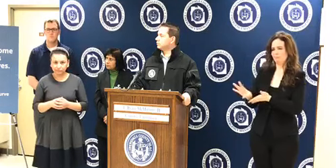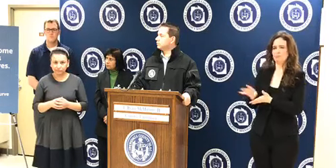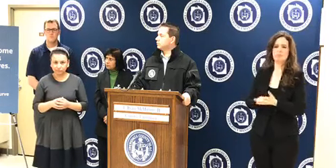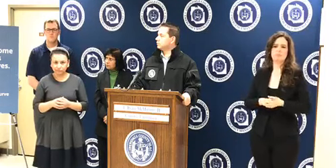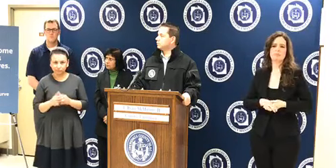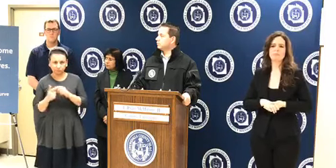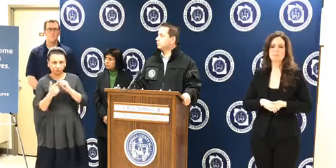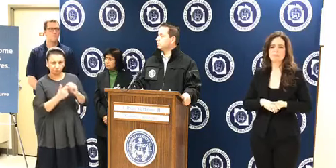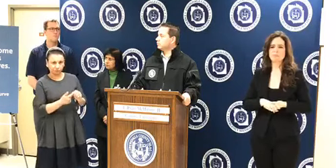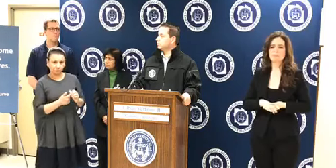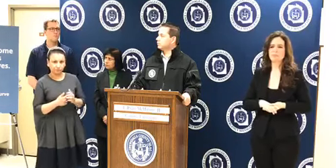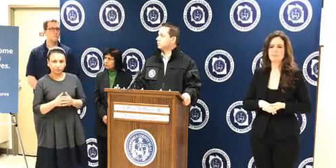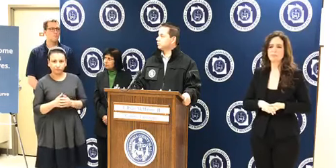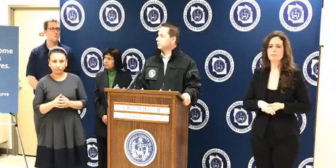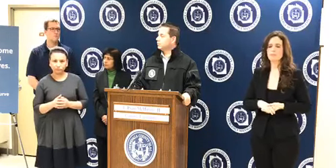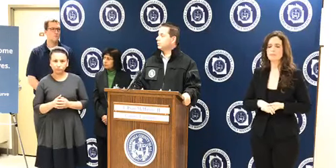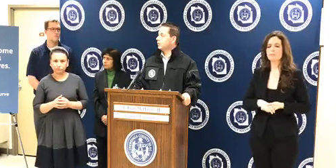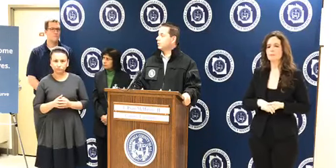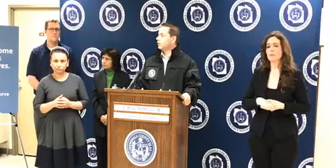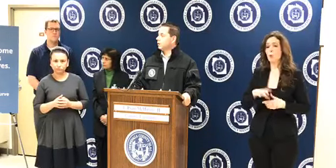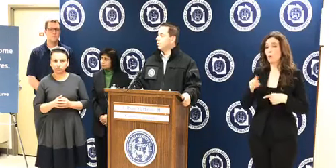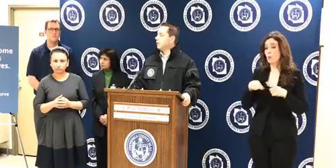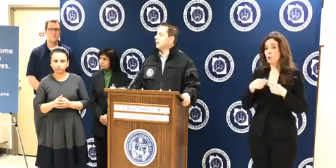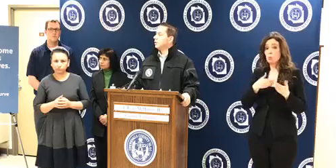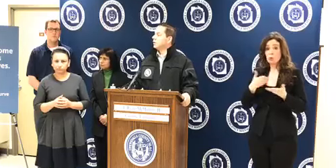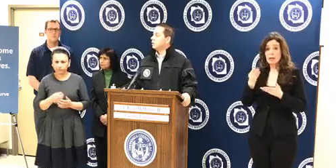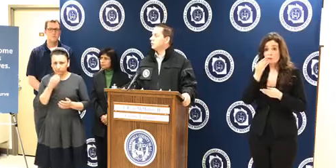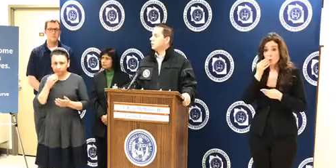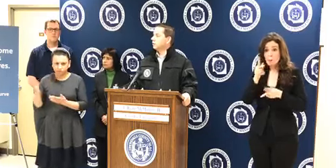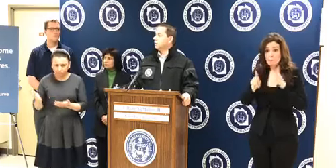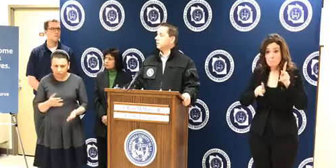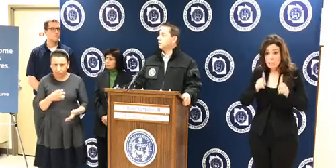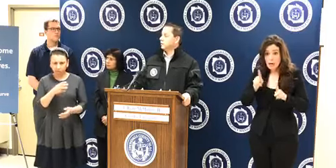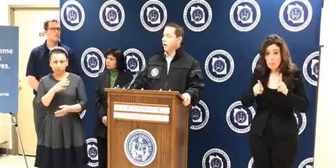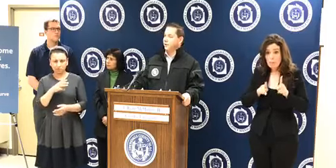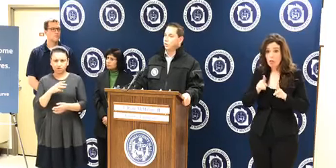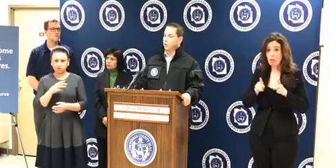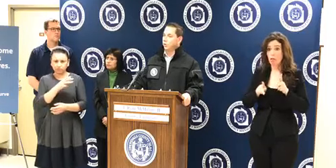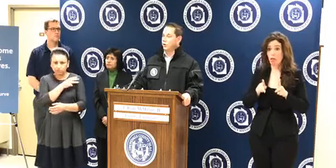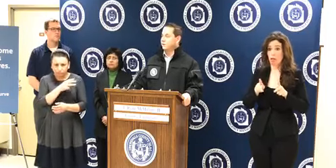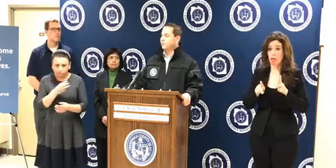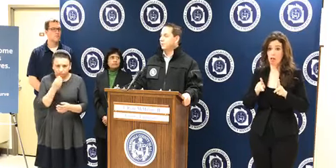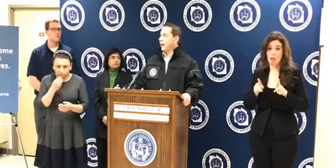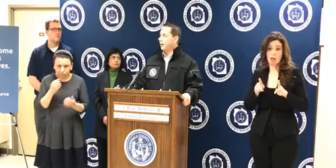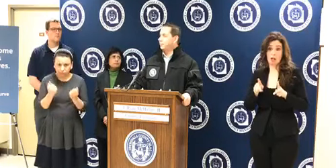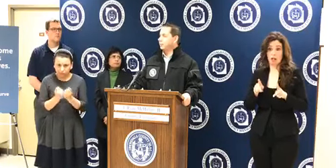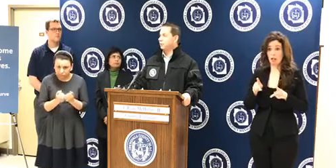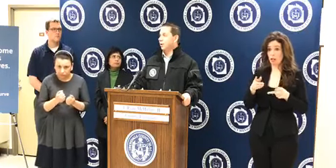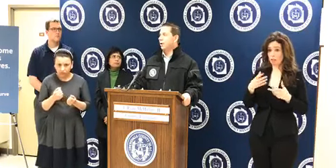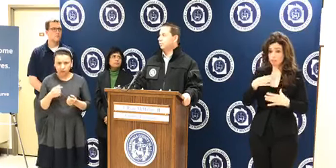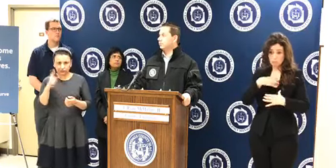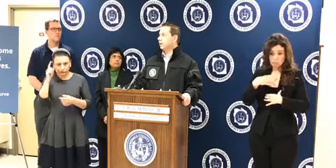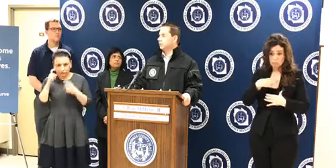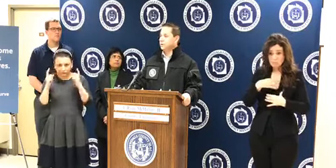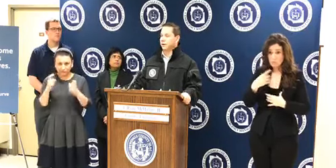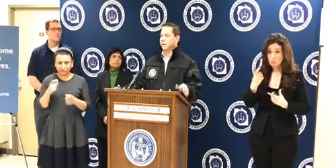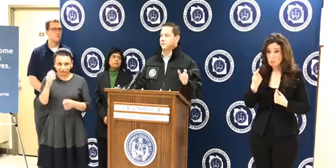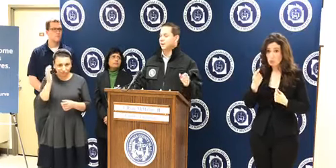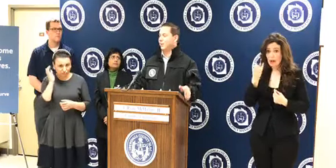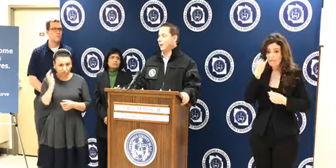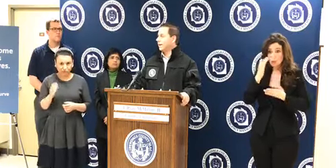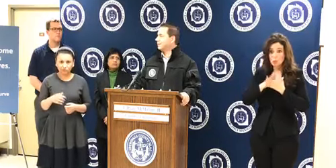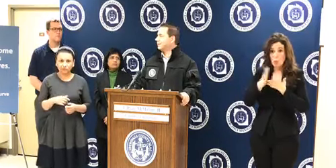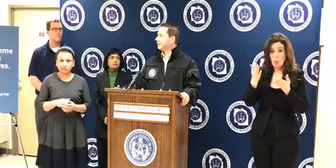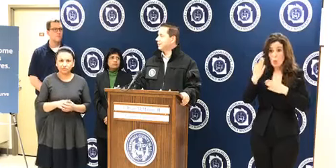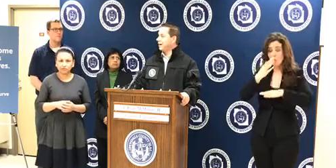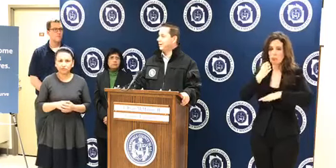meals and childcare and all the consequences of closing schools? Yeah, I think we'll get some feedback, I'm sure, tomorrow, and I'm sure in my